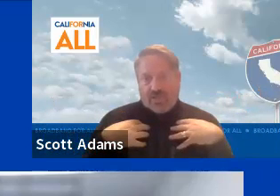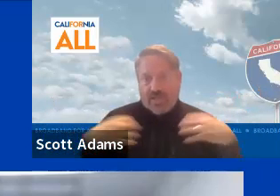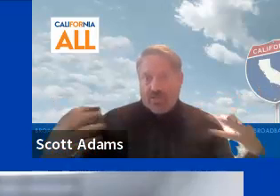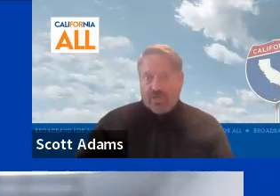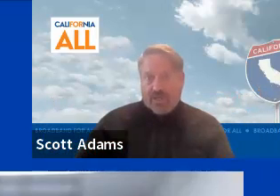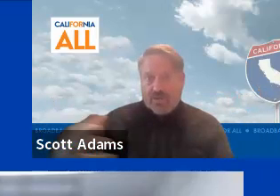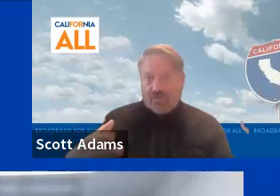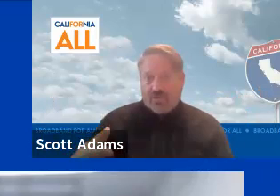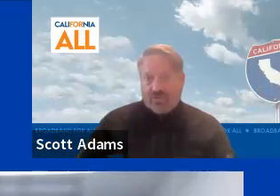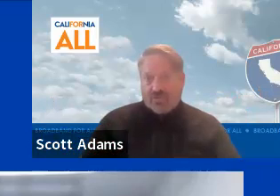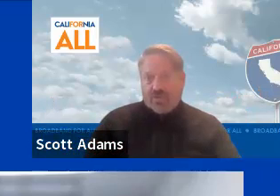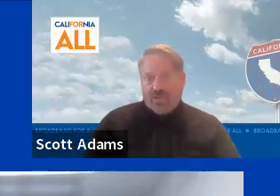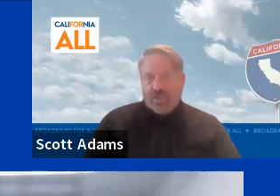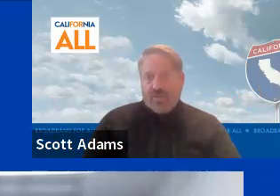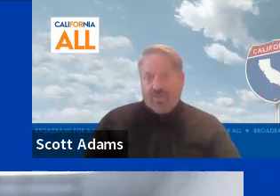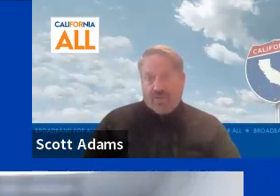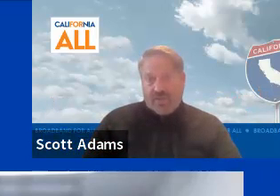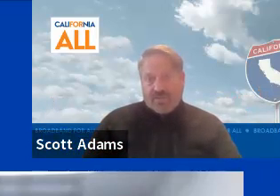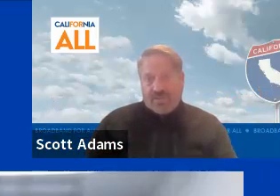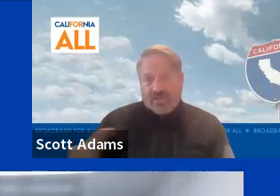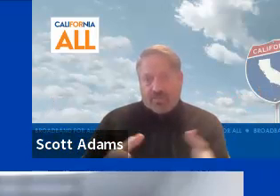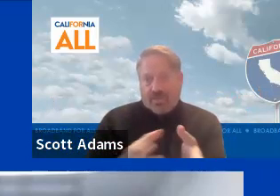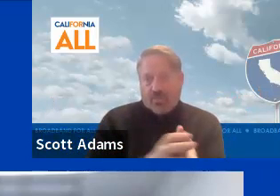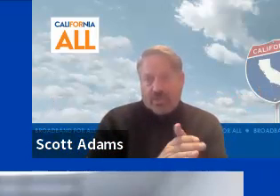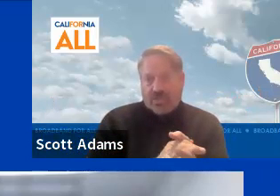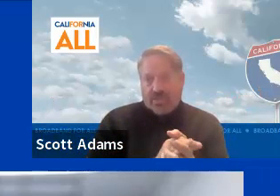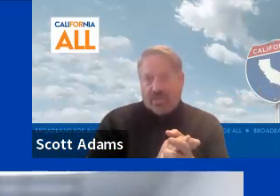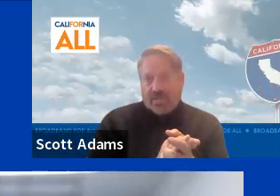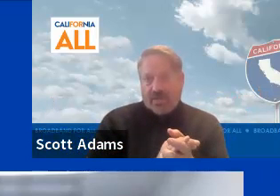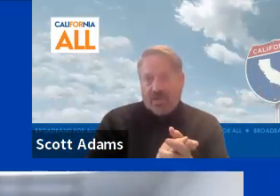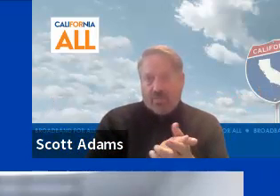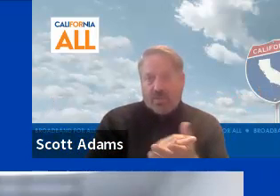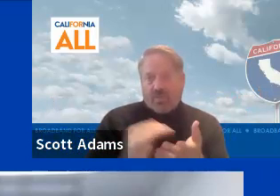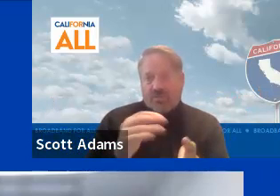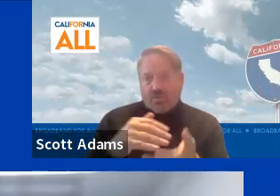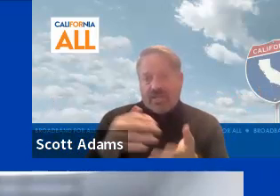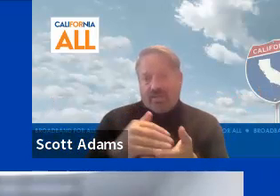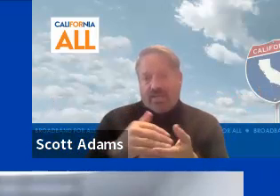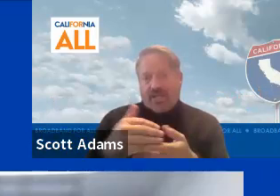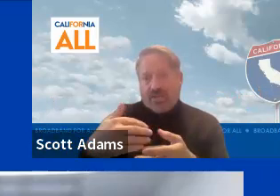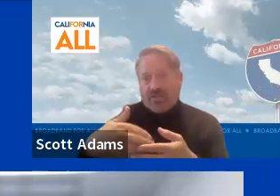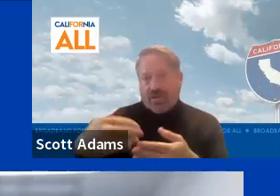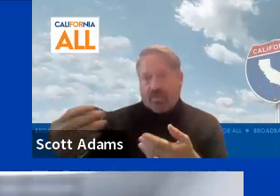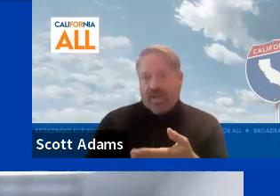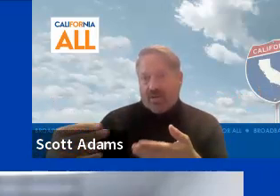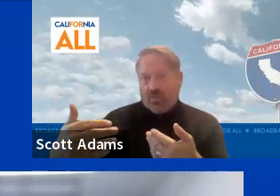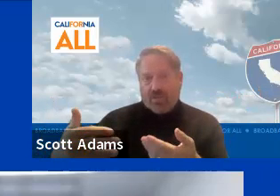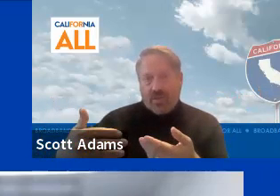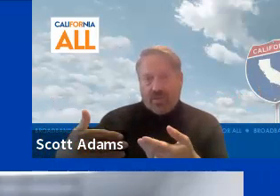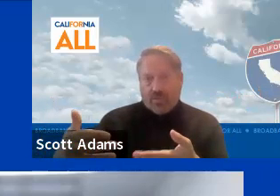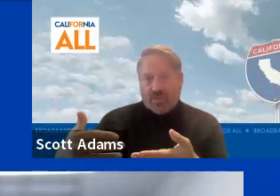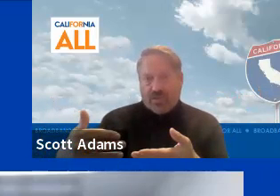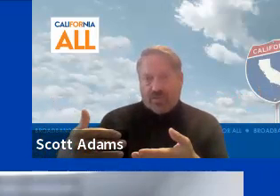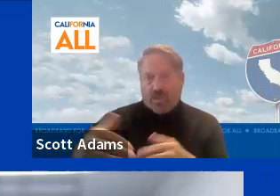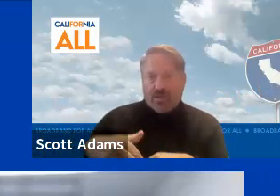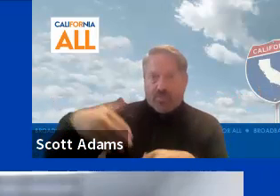the state together and introduced us to various entities within the region, and we will sort that data and share it back with